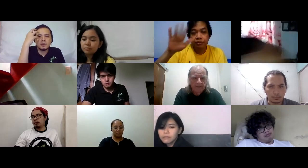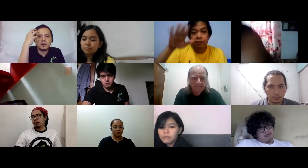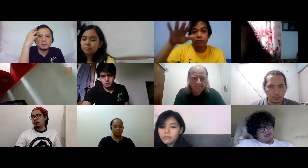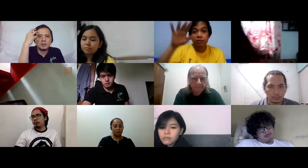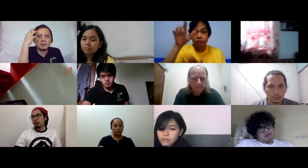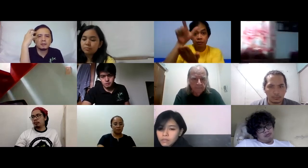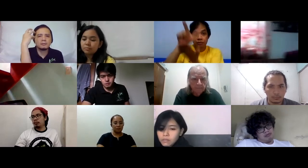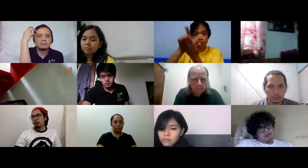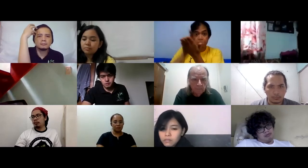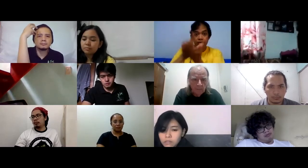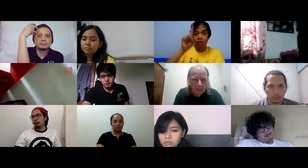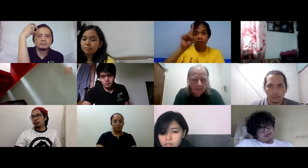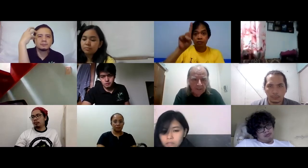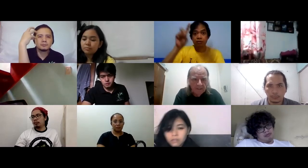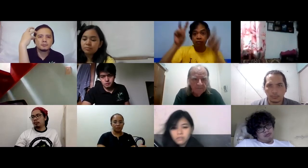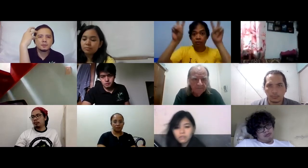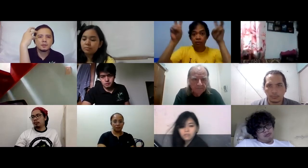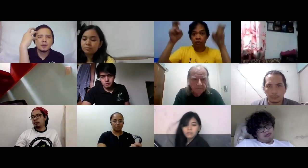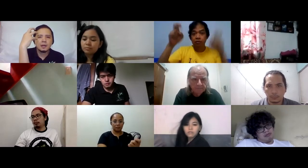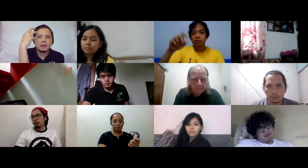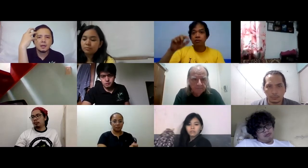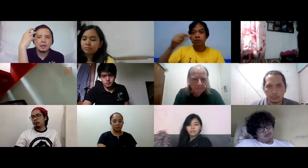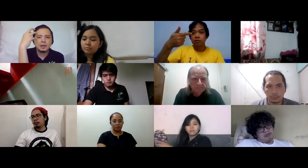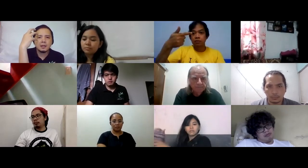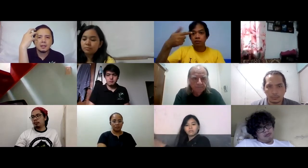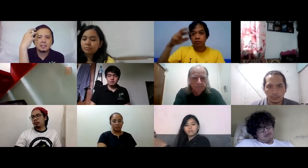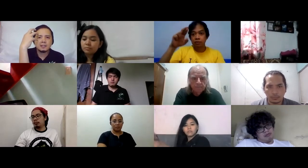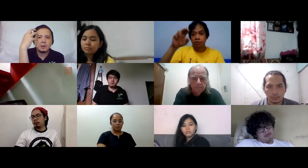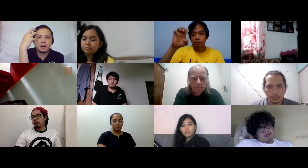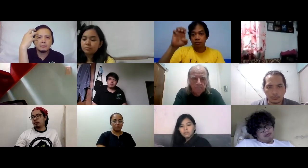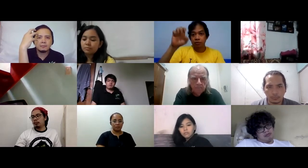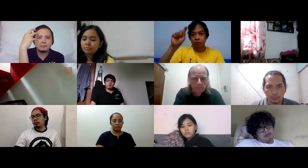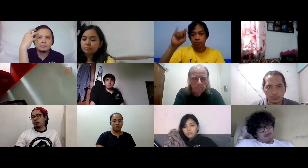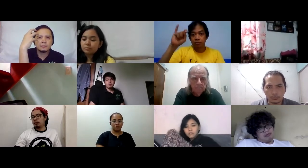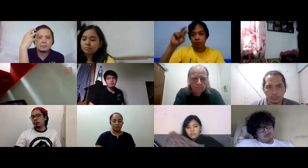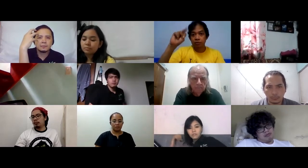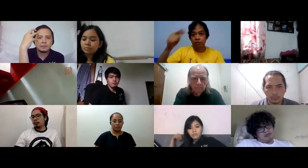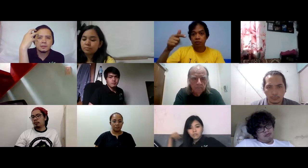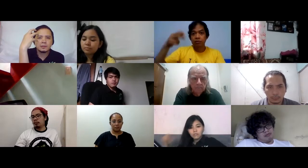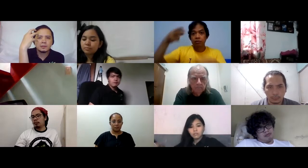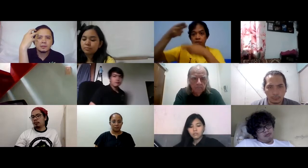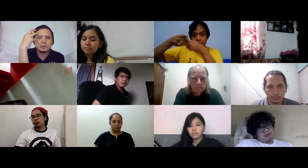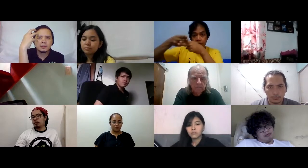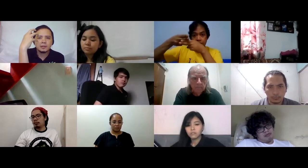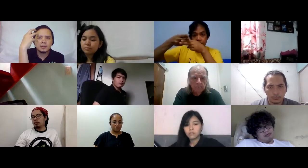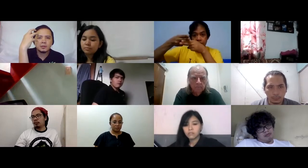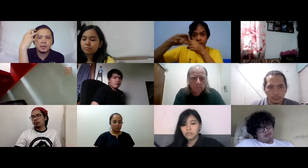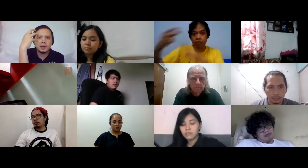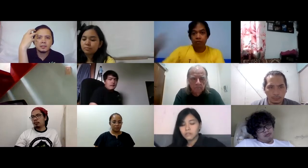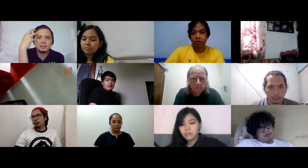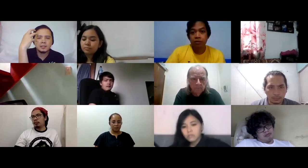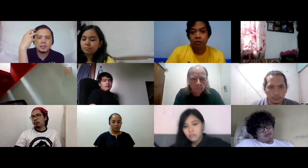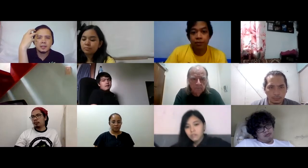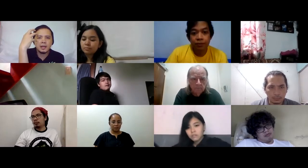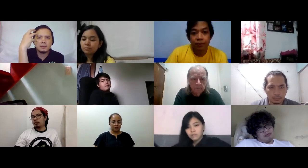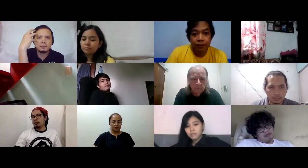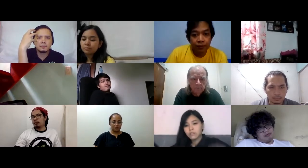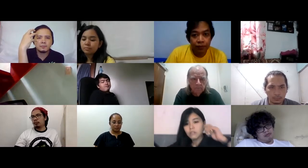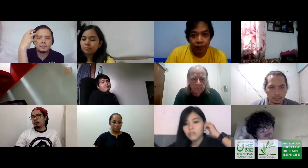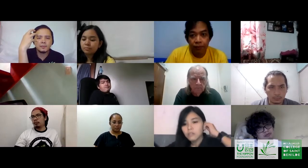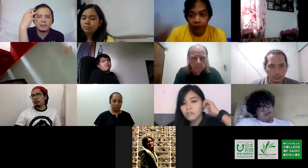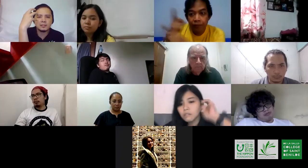This is Ray speaking. Yes, Lesson 1, Mm-hmm. greetings,